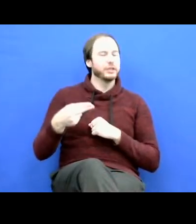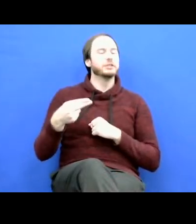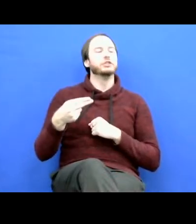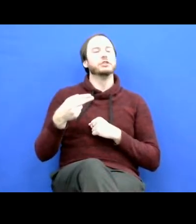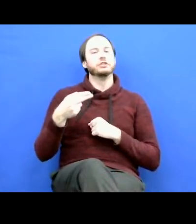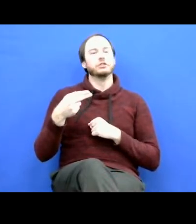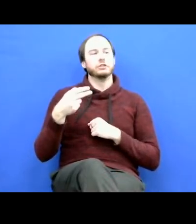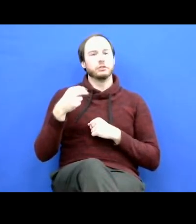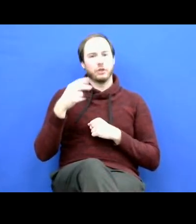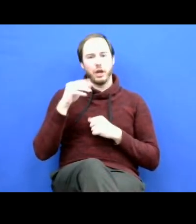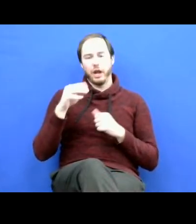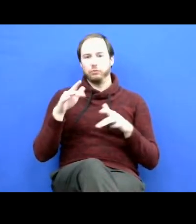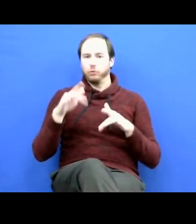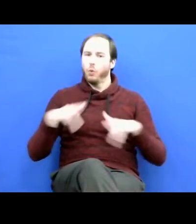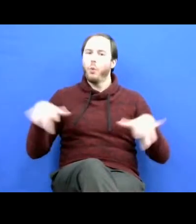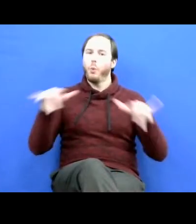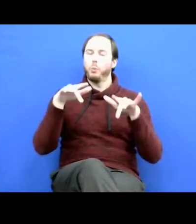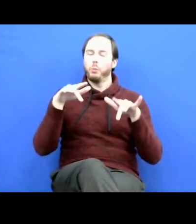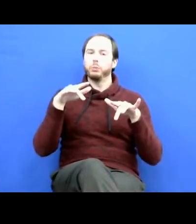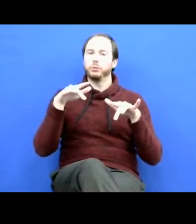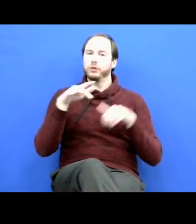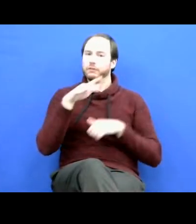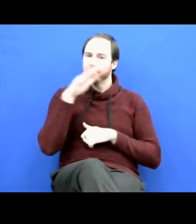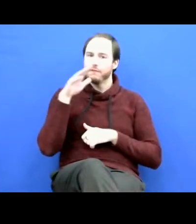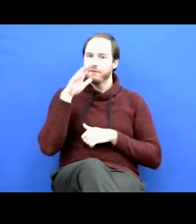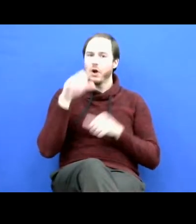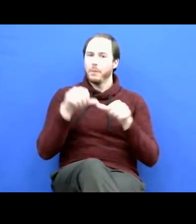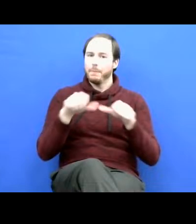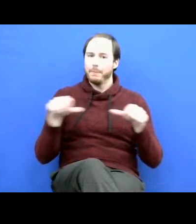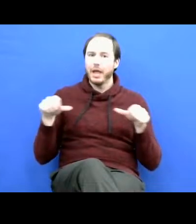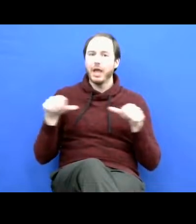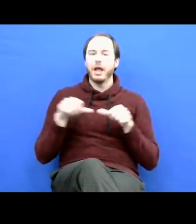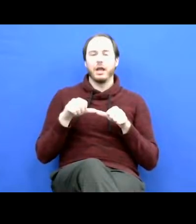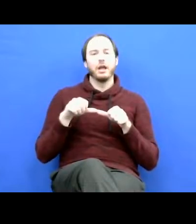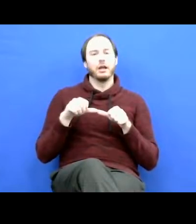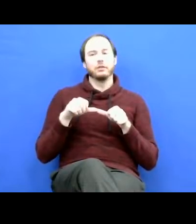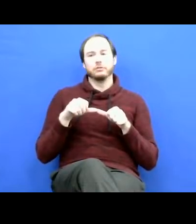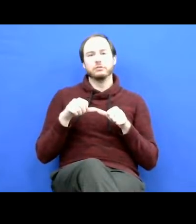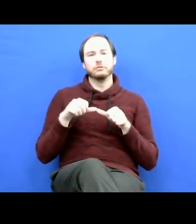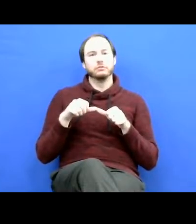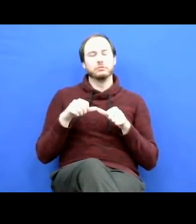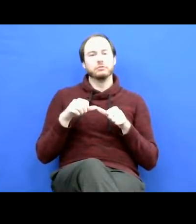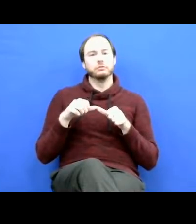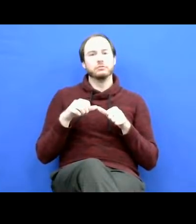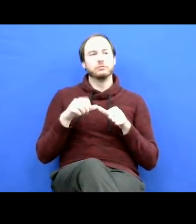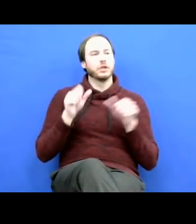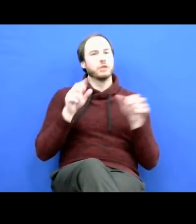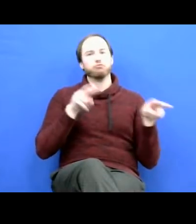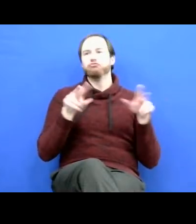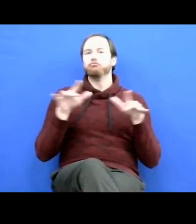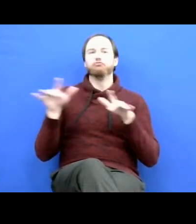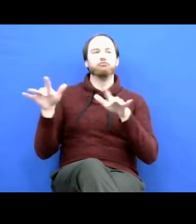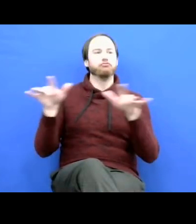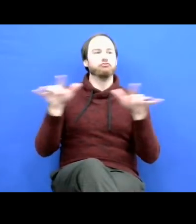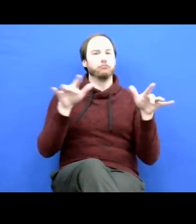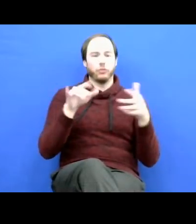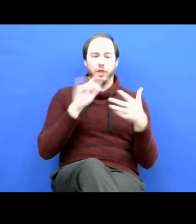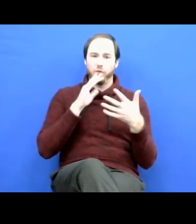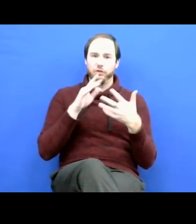and open farm space was some of the just open lands in general were the two